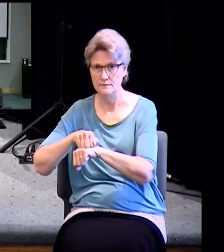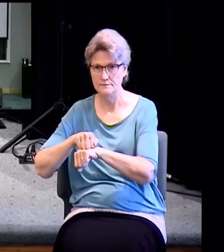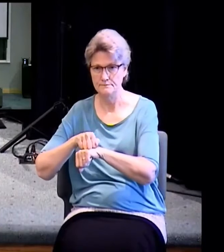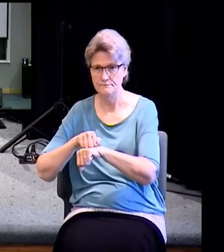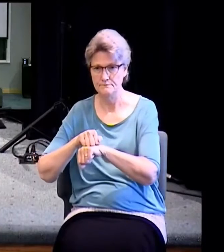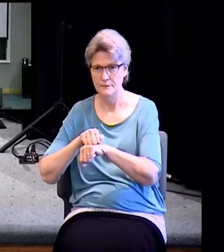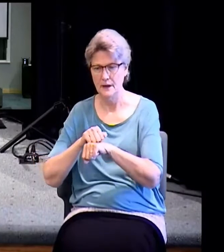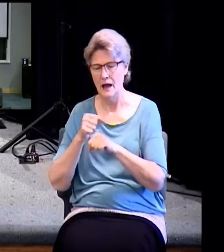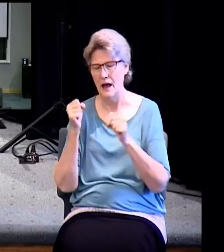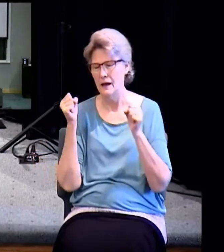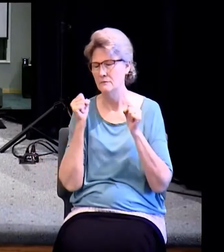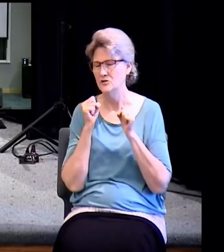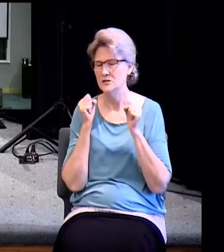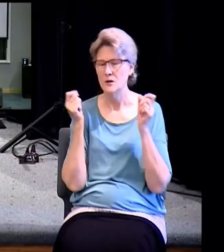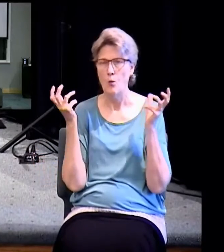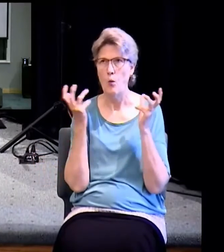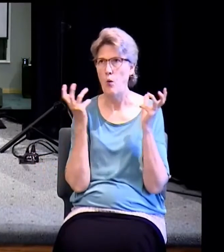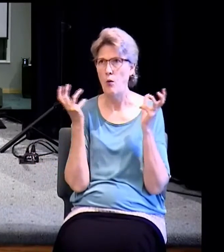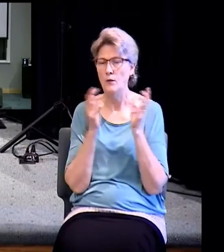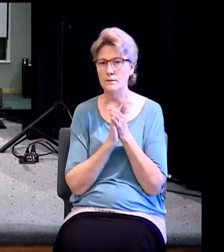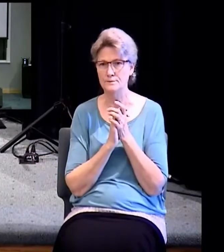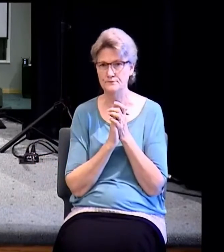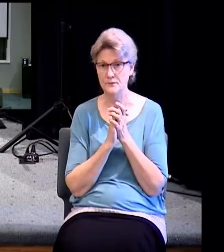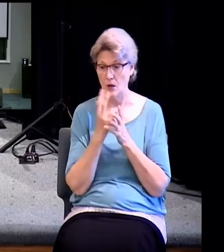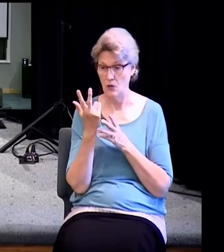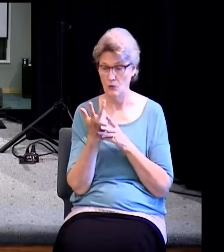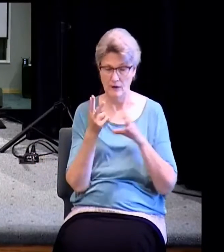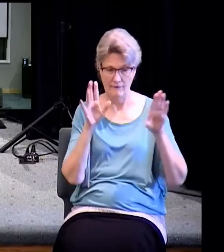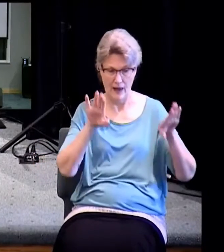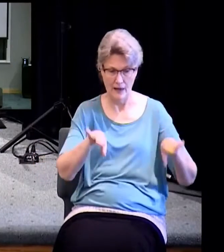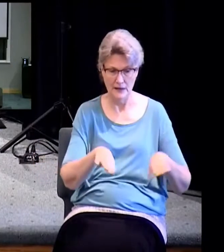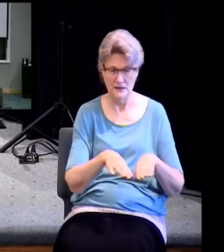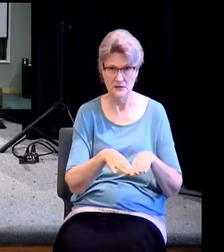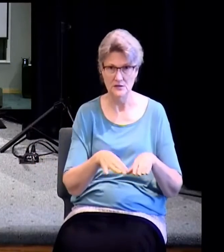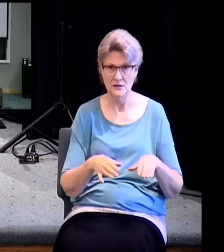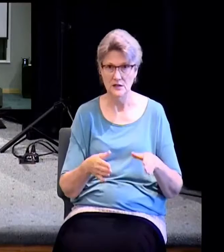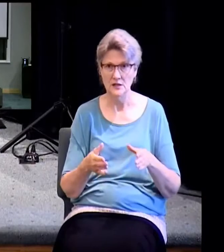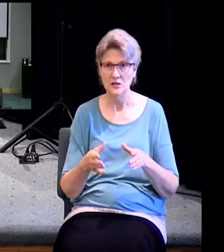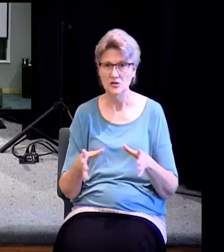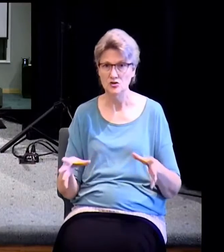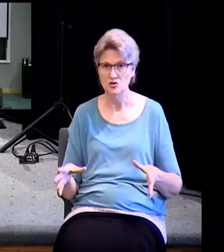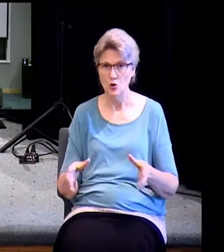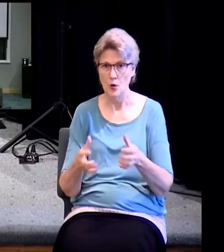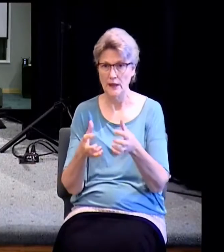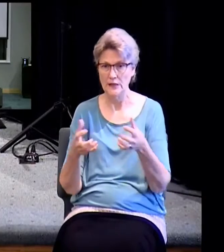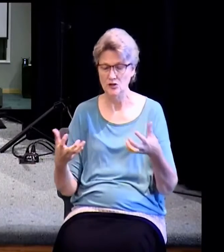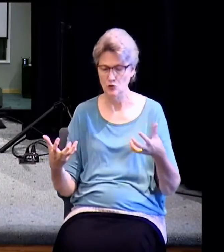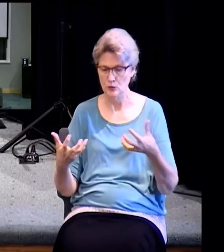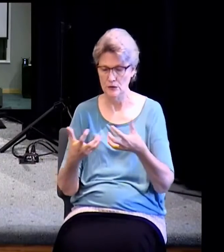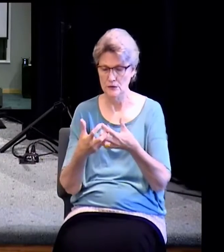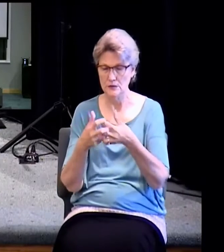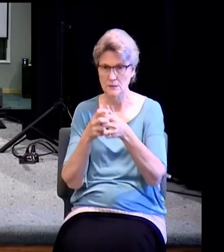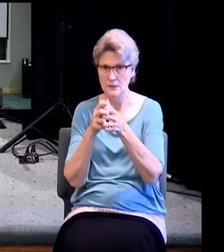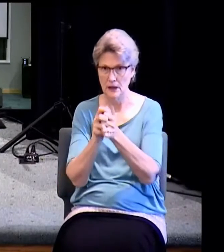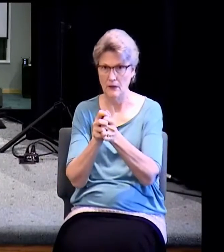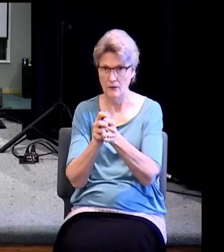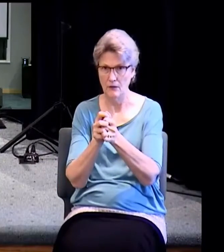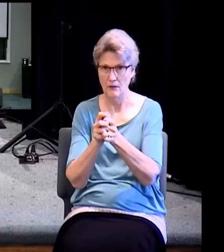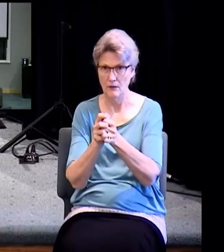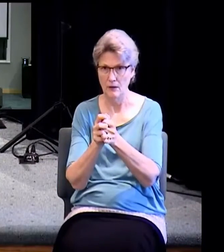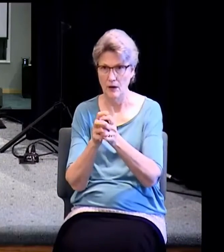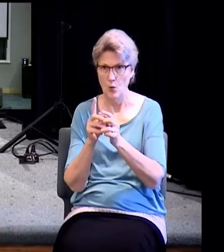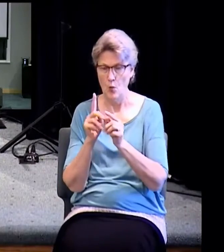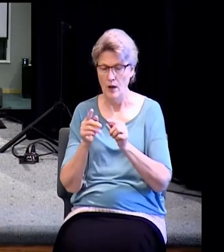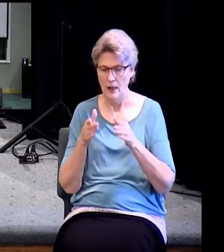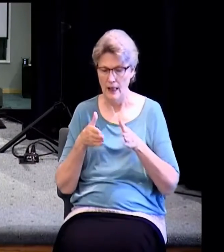Amazes me. These three valleys converge in a direct line at the